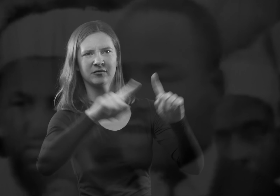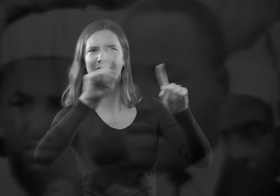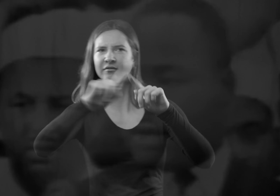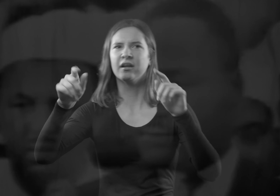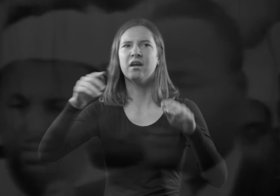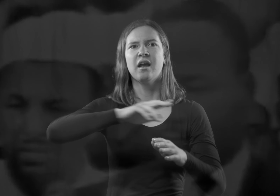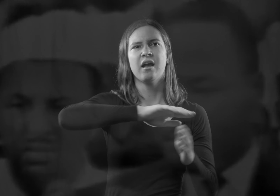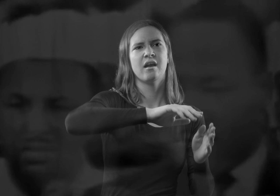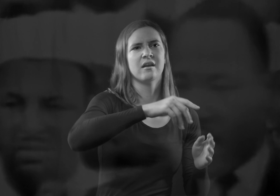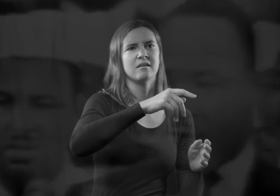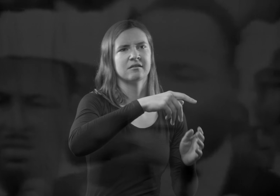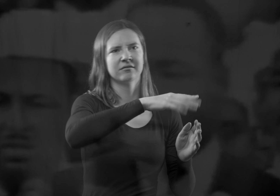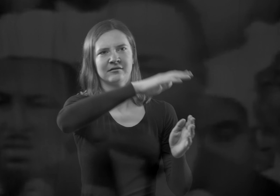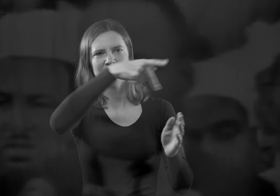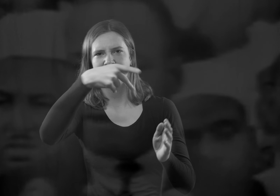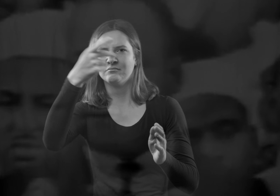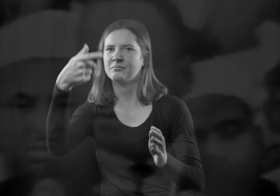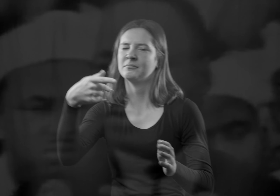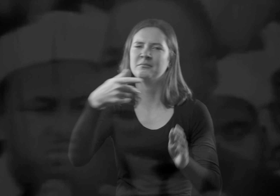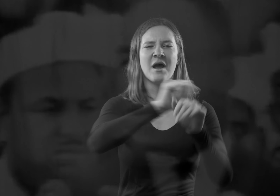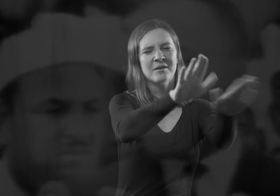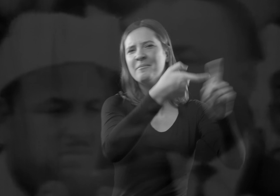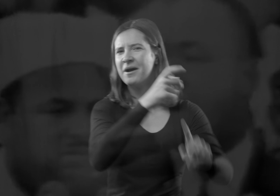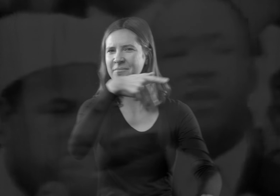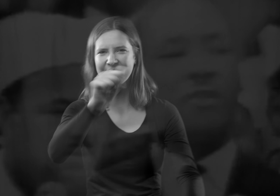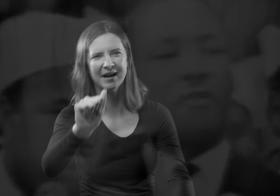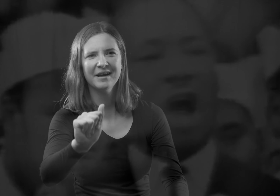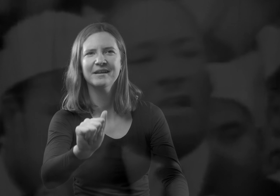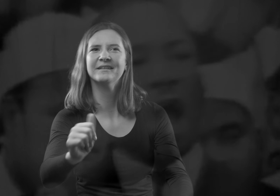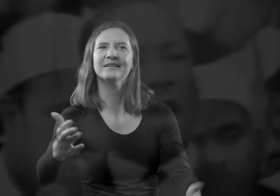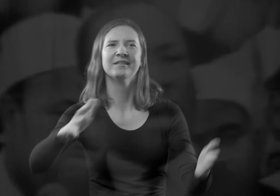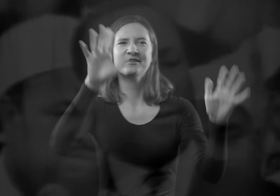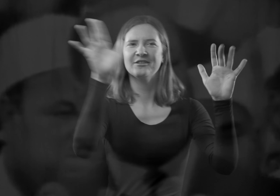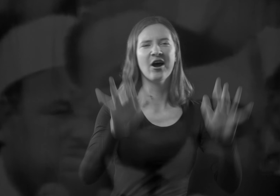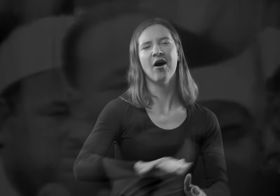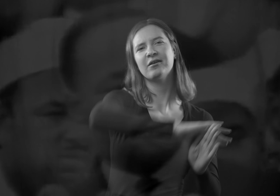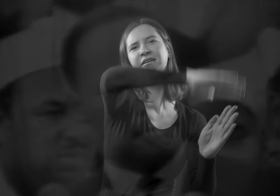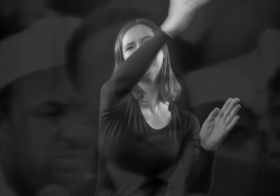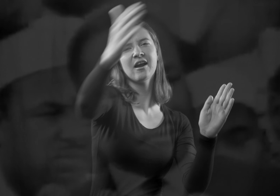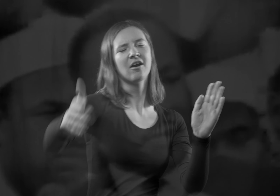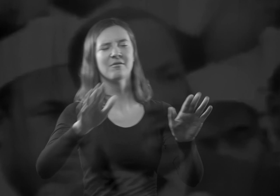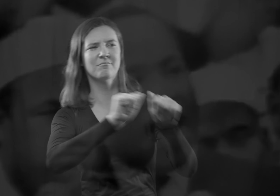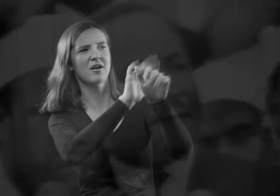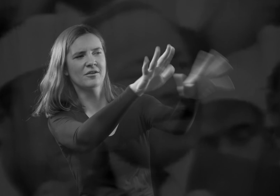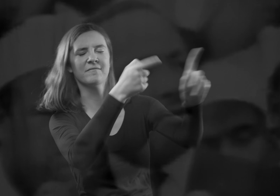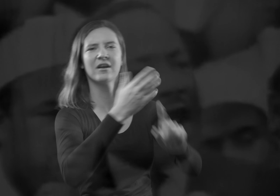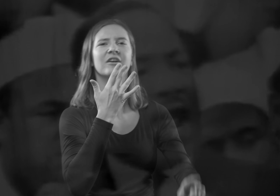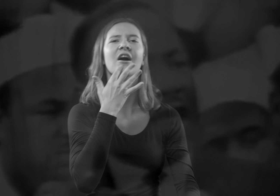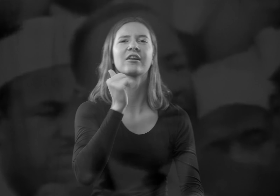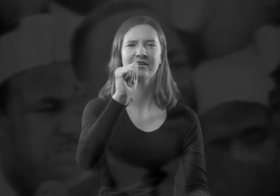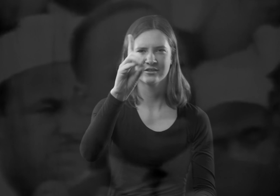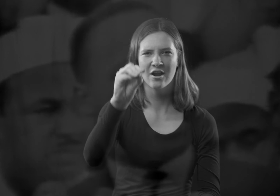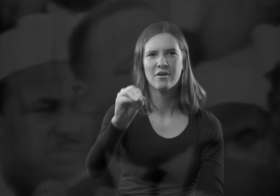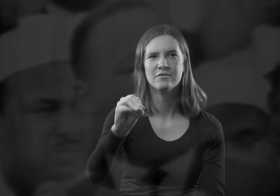Pennsylvania, let freedom ring. From the snow-capped Rockies of Colorado, let freedom ring. From the